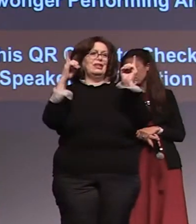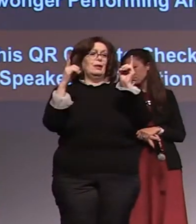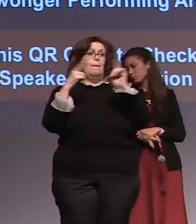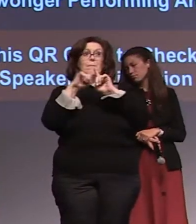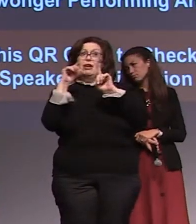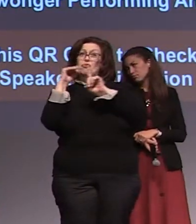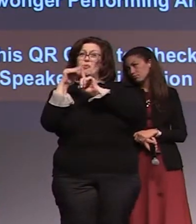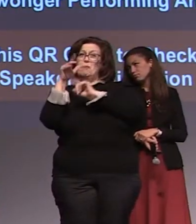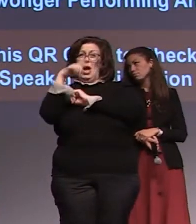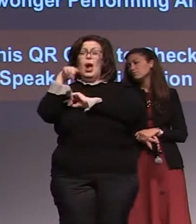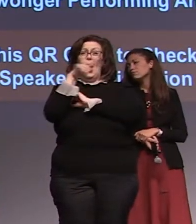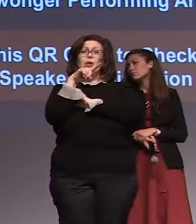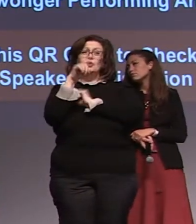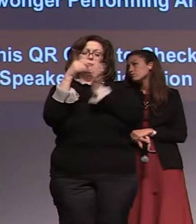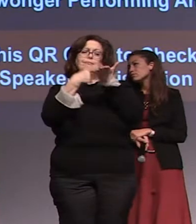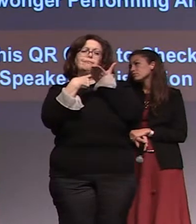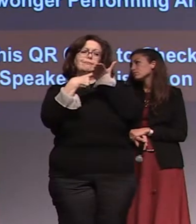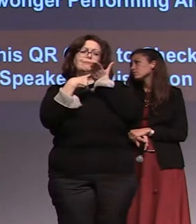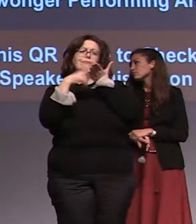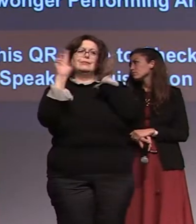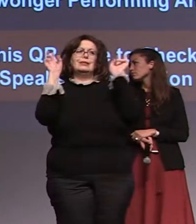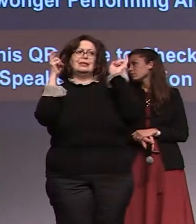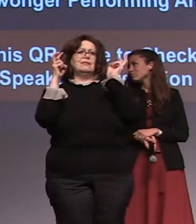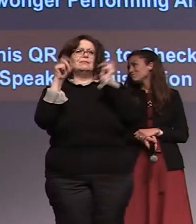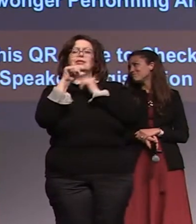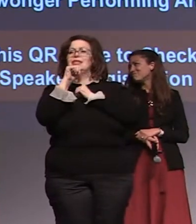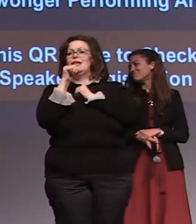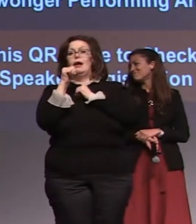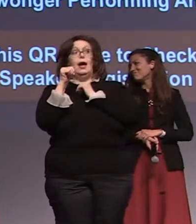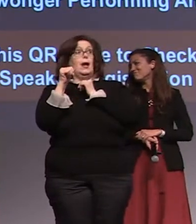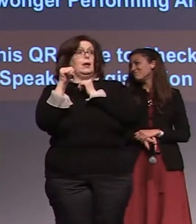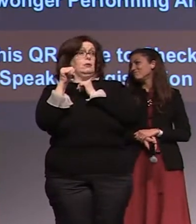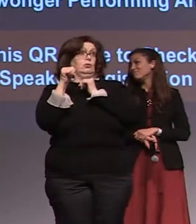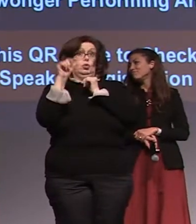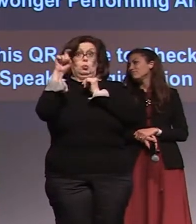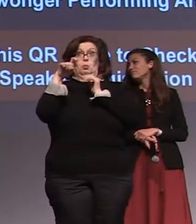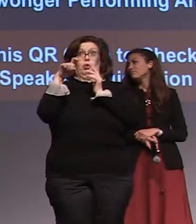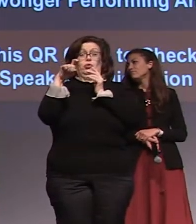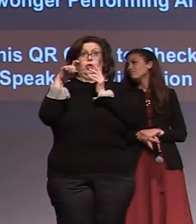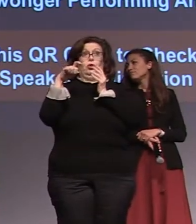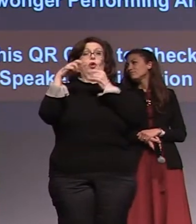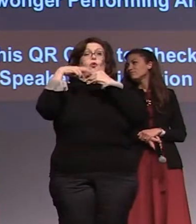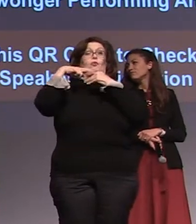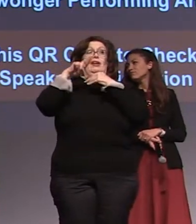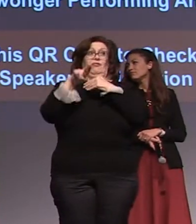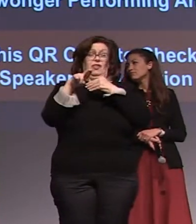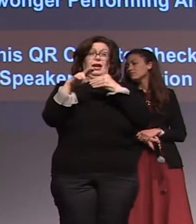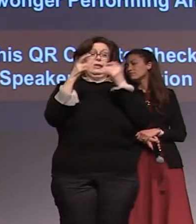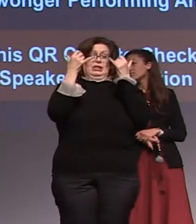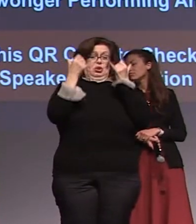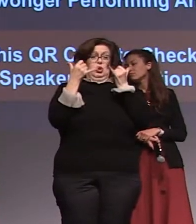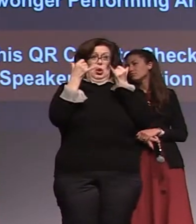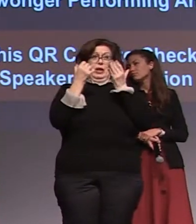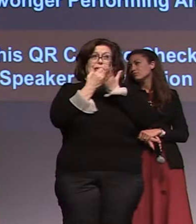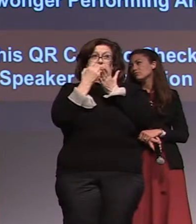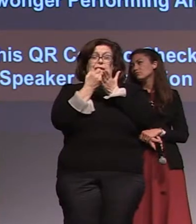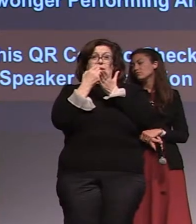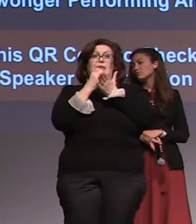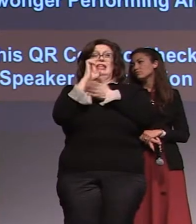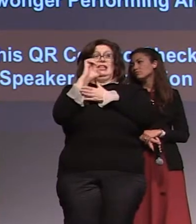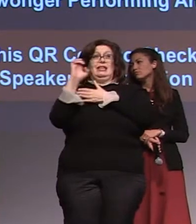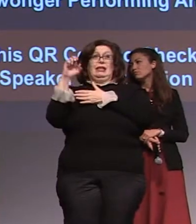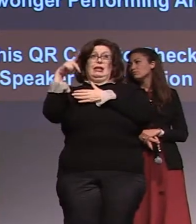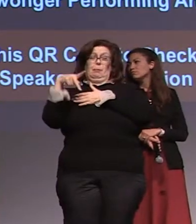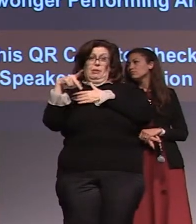following. Conversations on this topic are not intended to reflect the current BEP funding formula. The current BEP